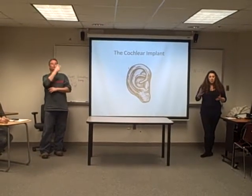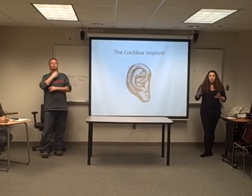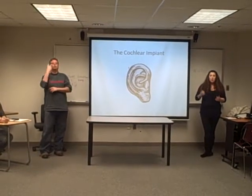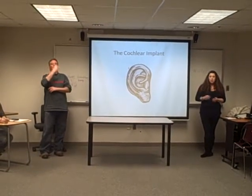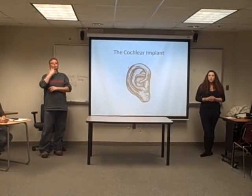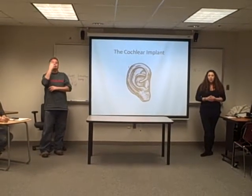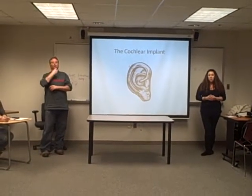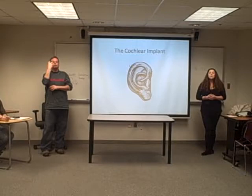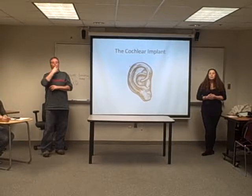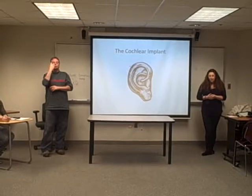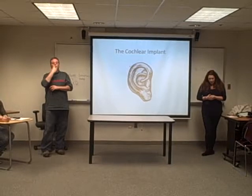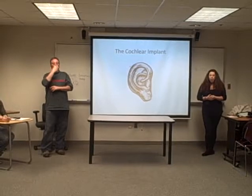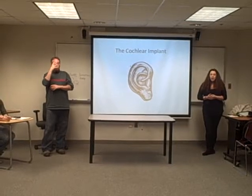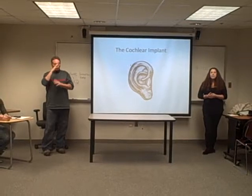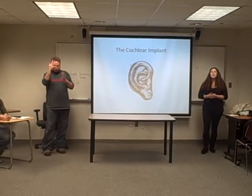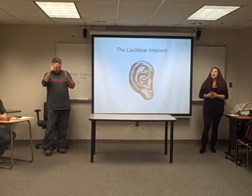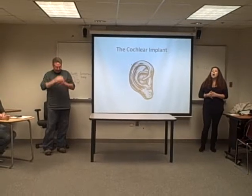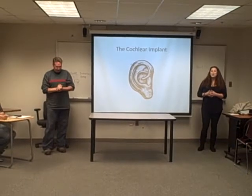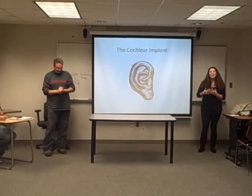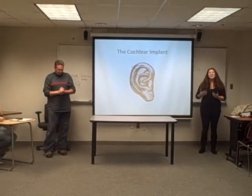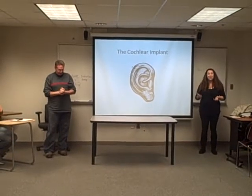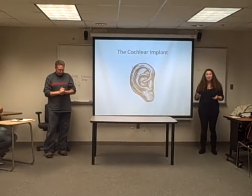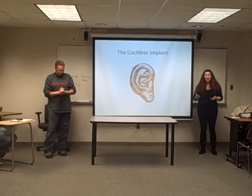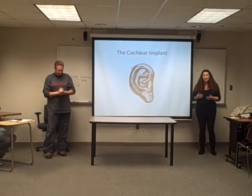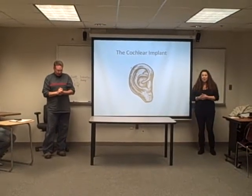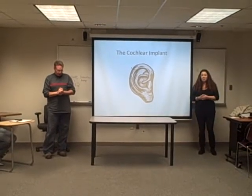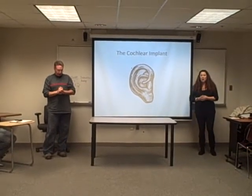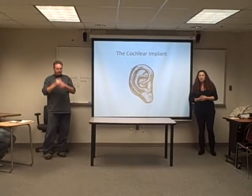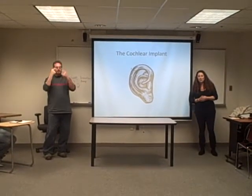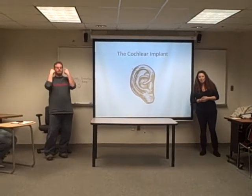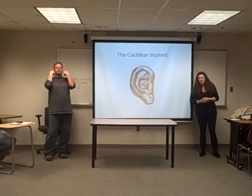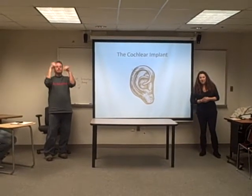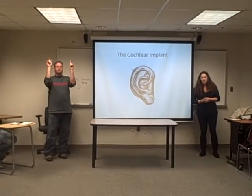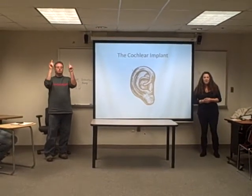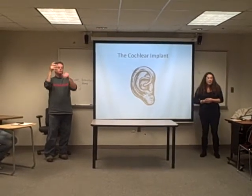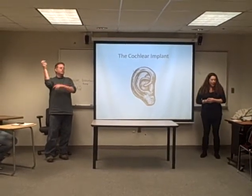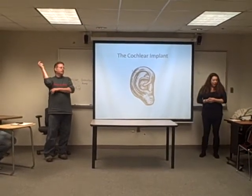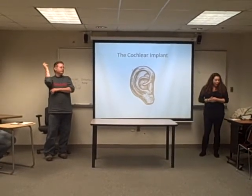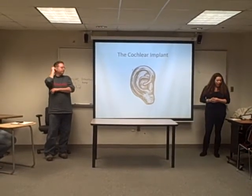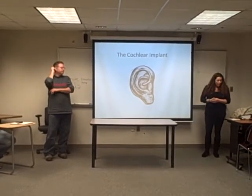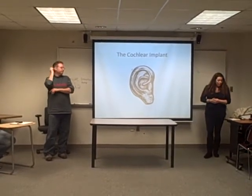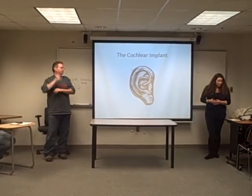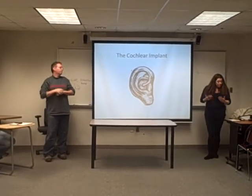and talks and talks and talks a lot. She's doing really, really well with the implant.